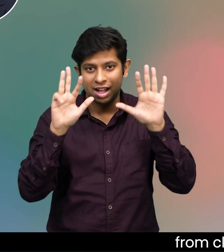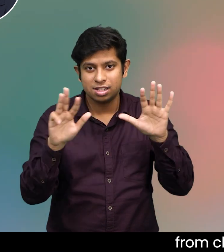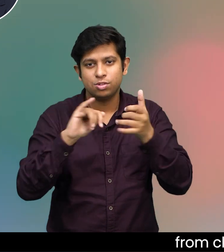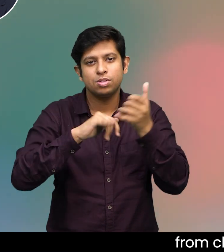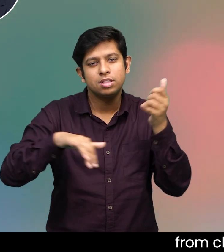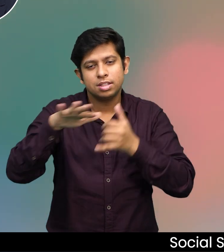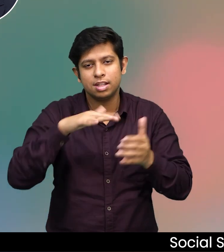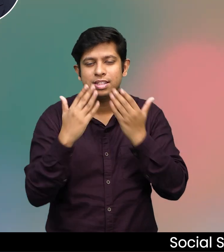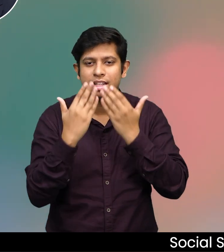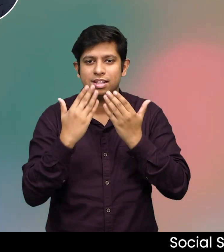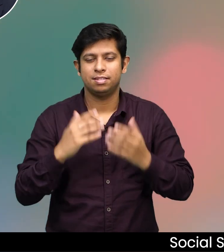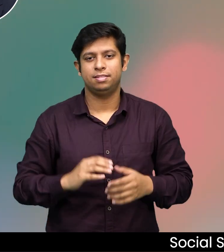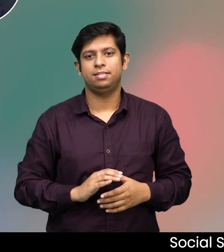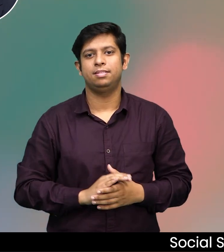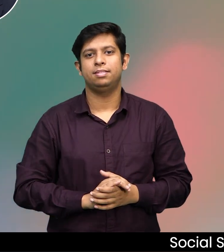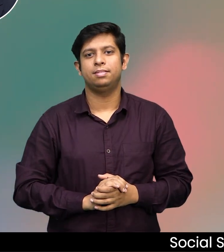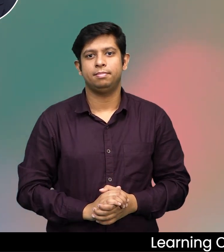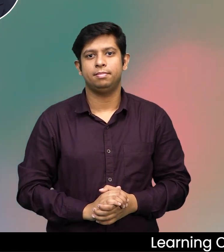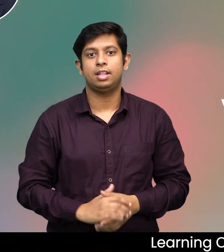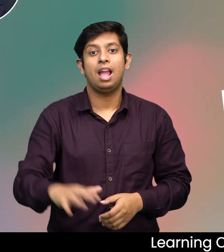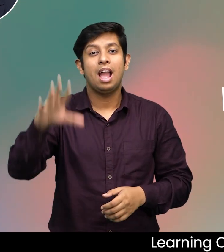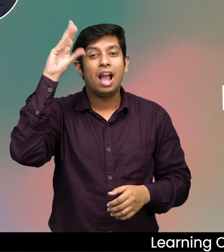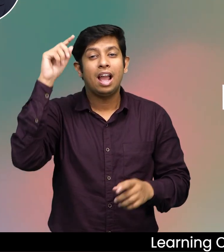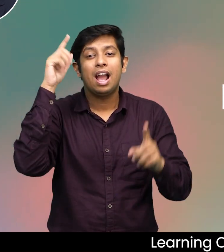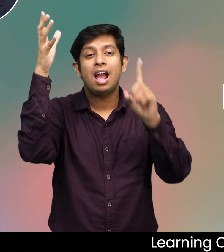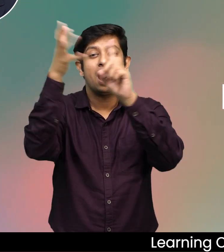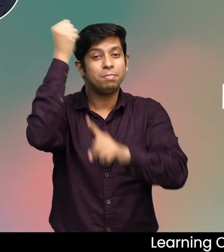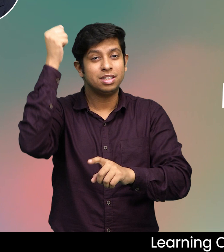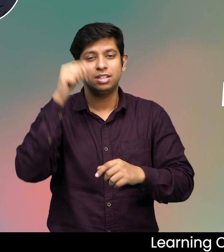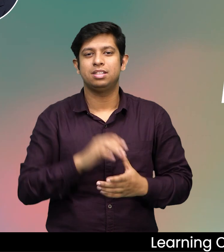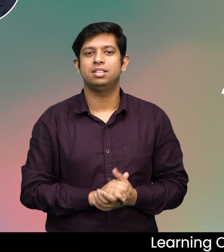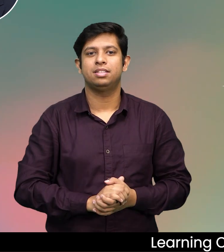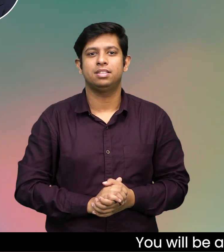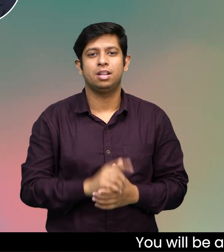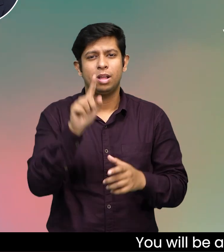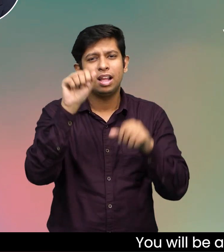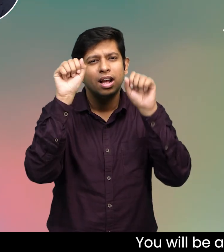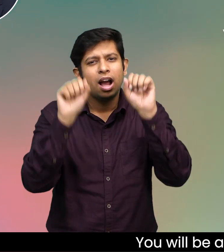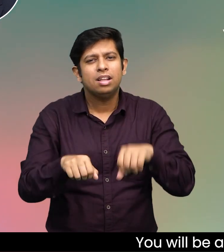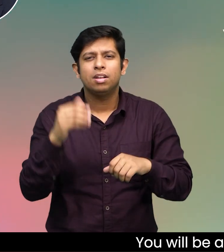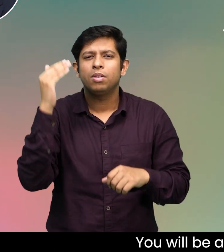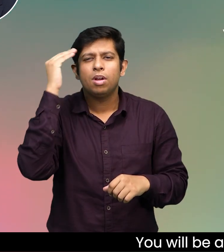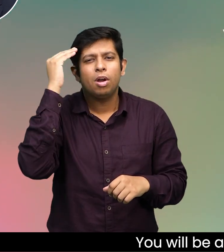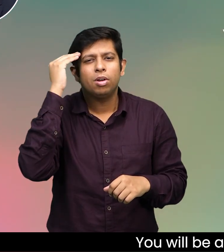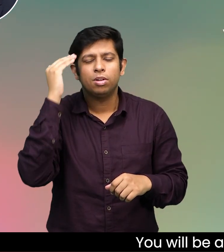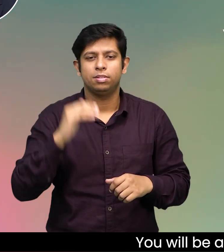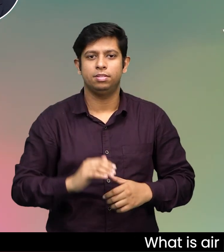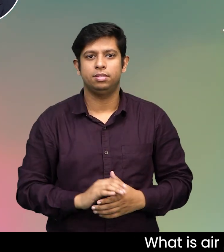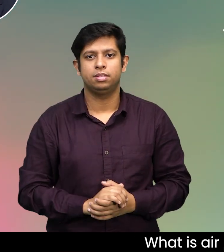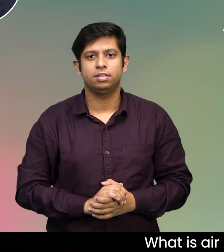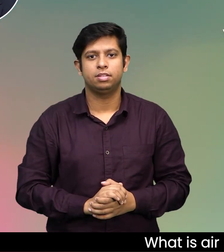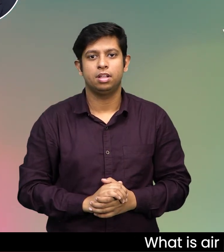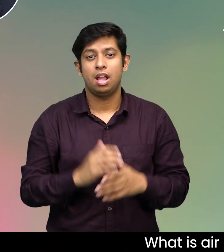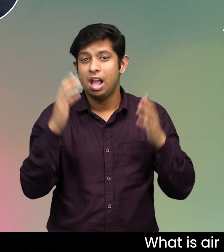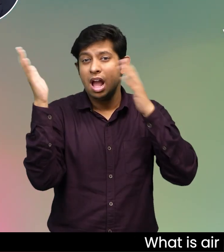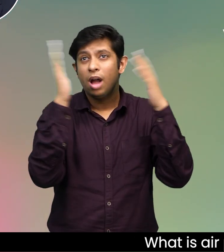from class 9th Social Studies. Learning outcome. You will be able to know